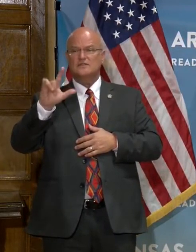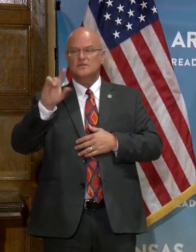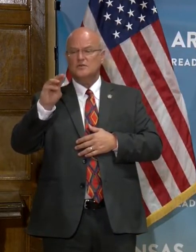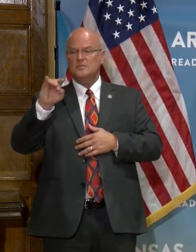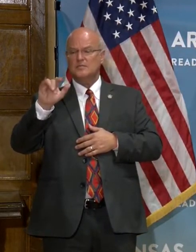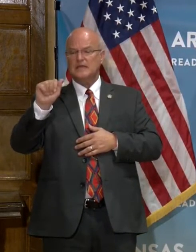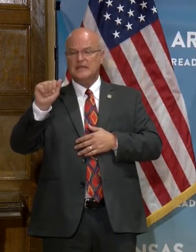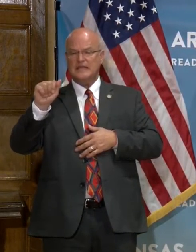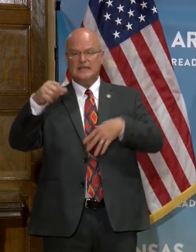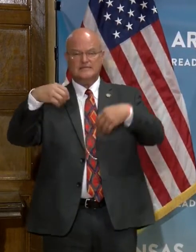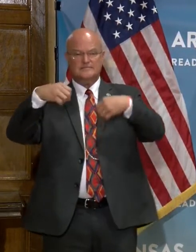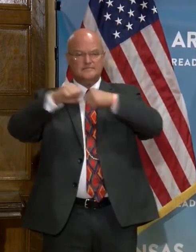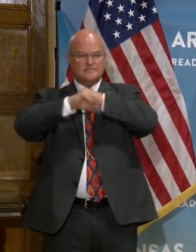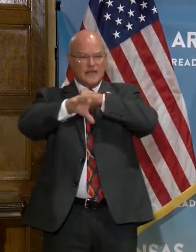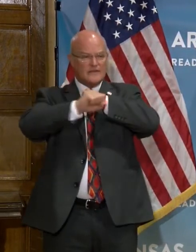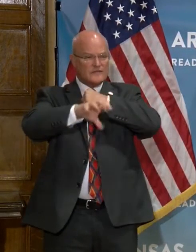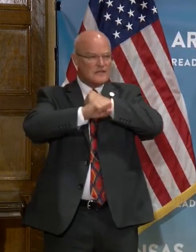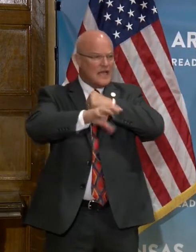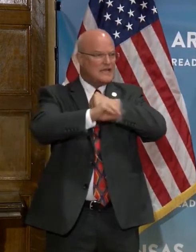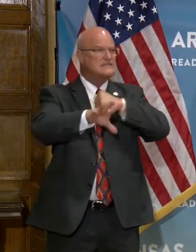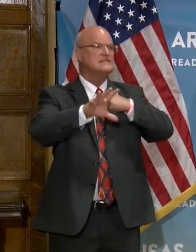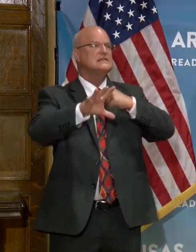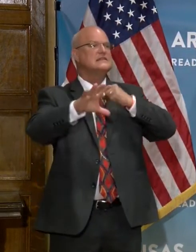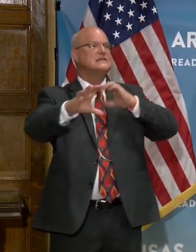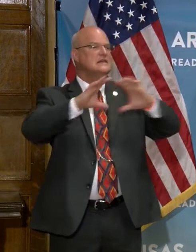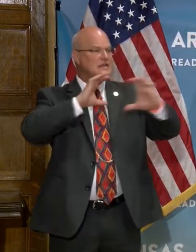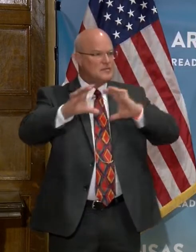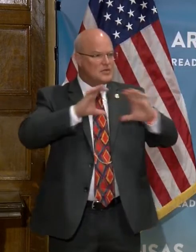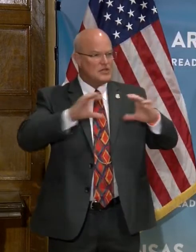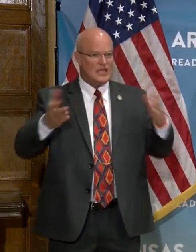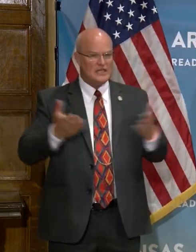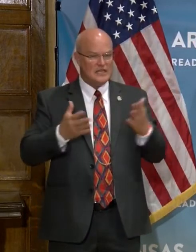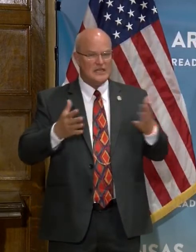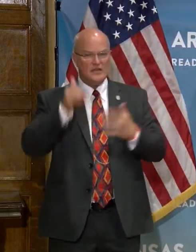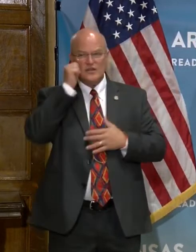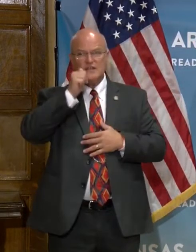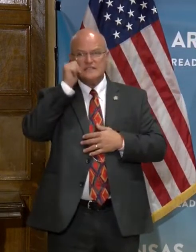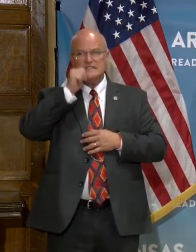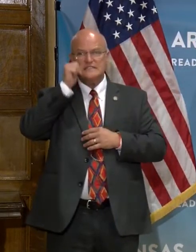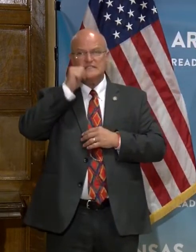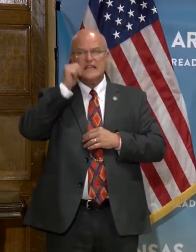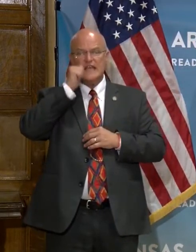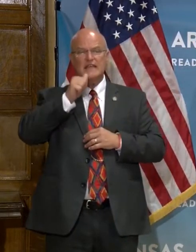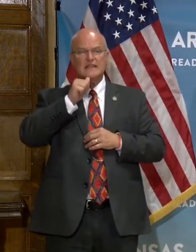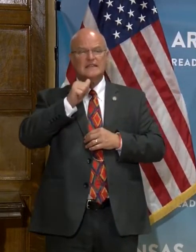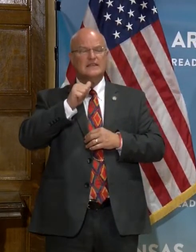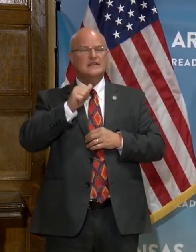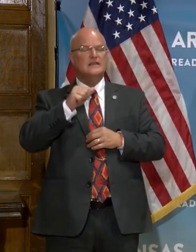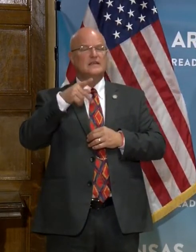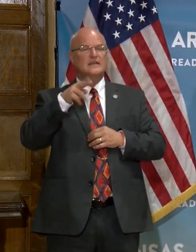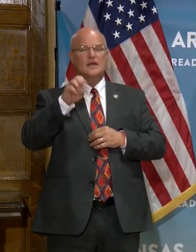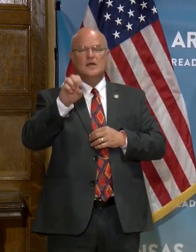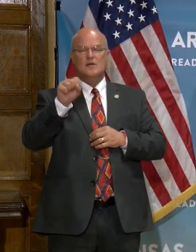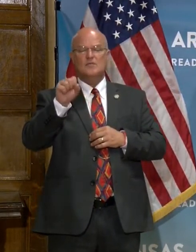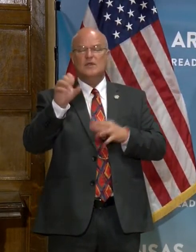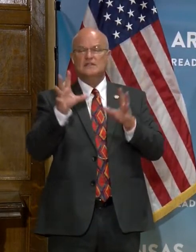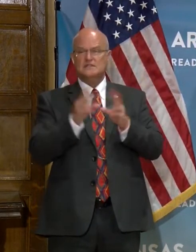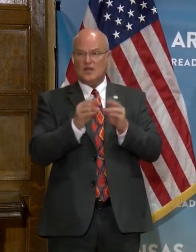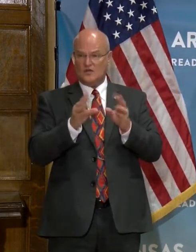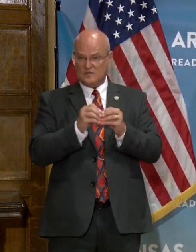through our marketing campaign, through our communications here and our daily briefing. But then also, as I indicated,